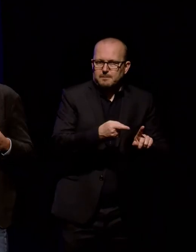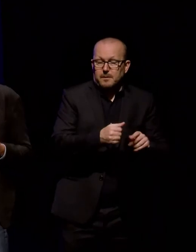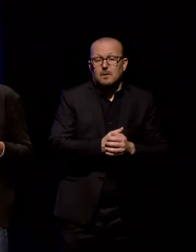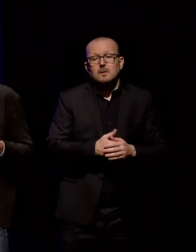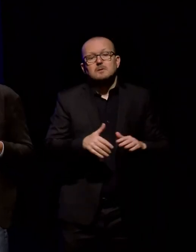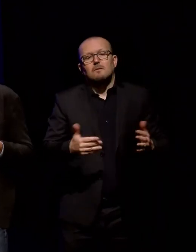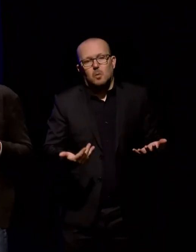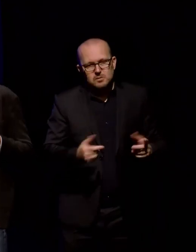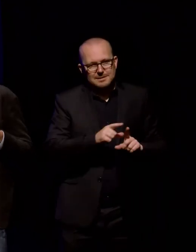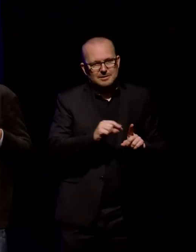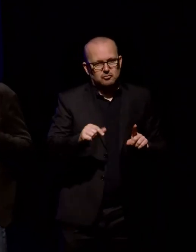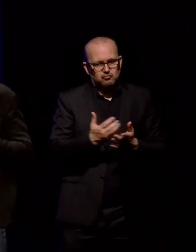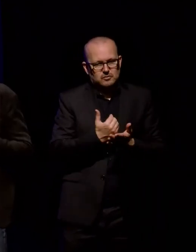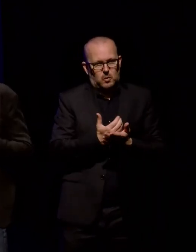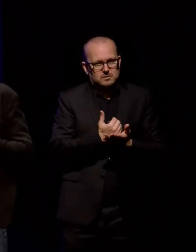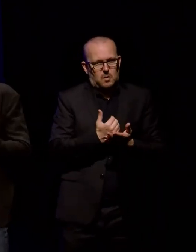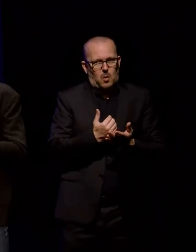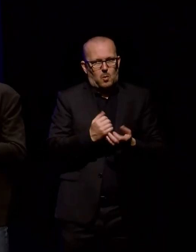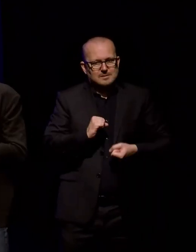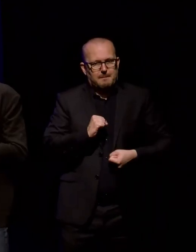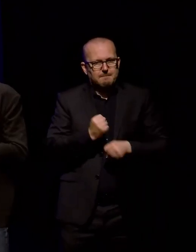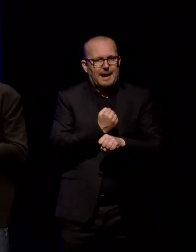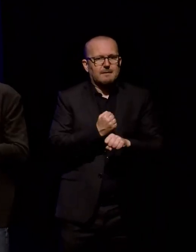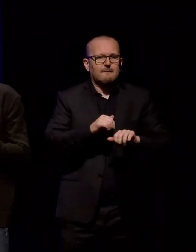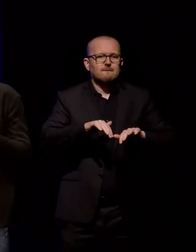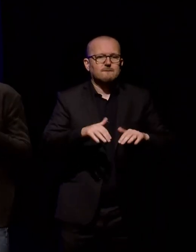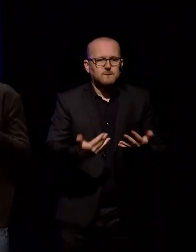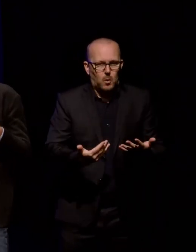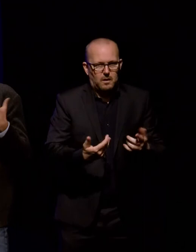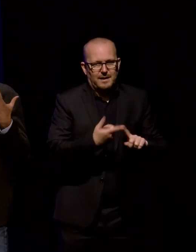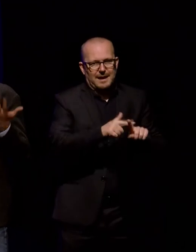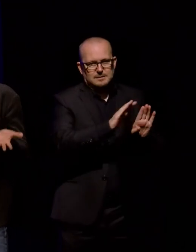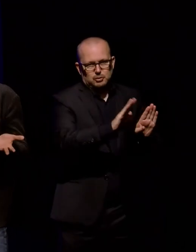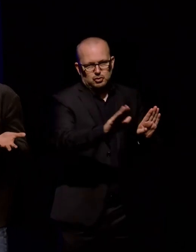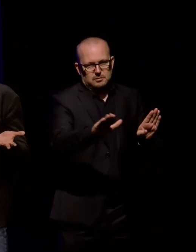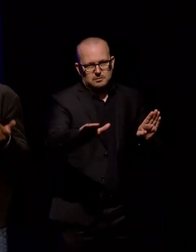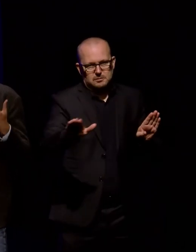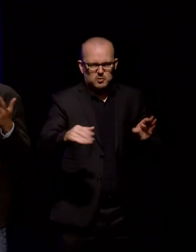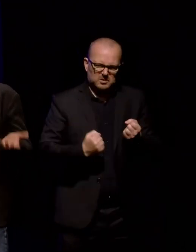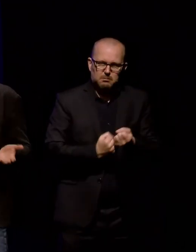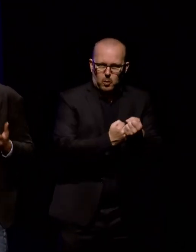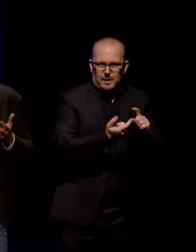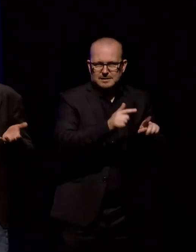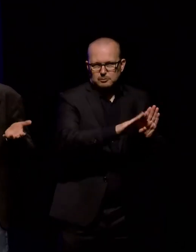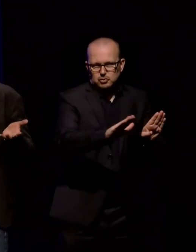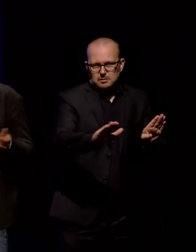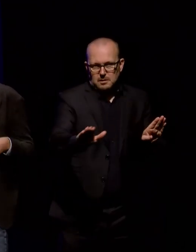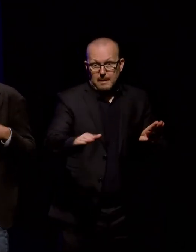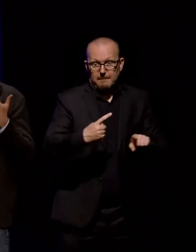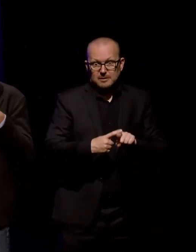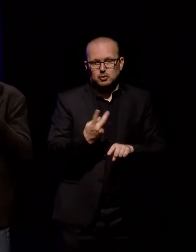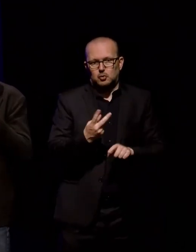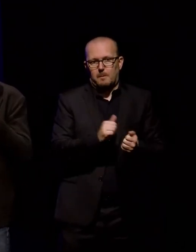built around the exhibition and for a purpose of serving this exhibition, and also two partners. There were two partners in the